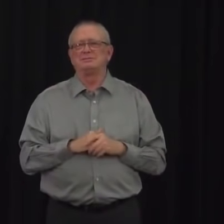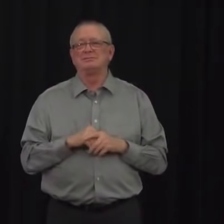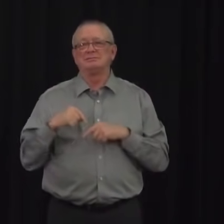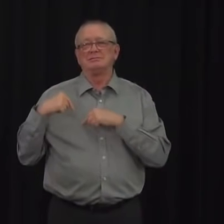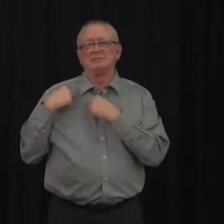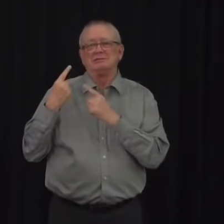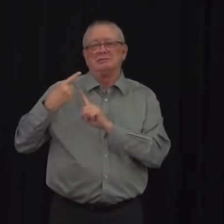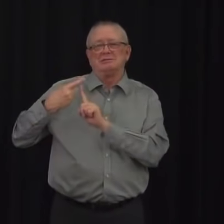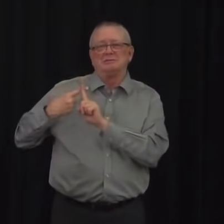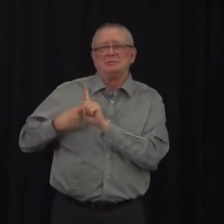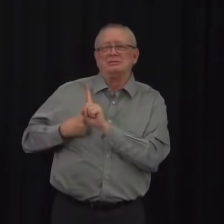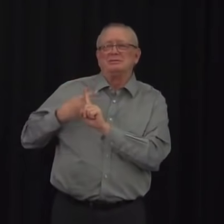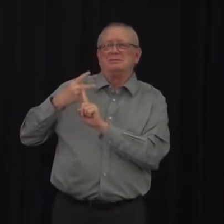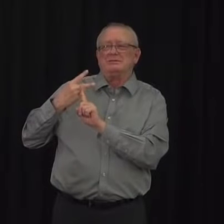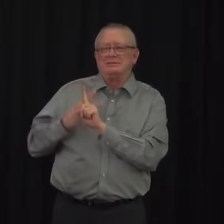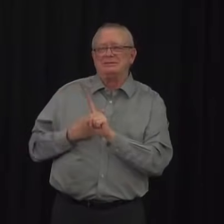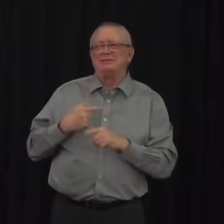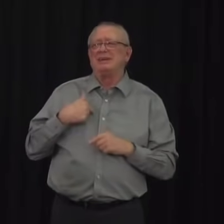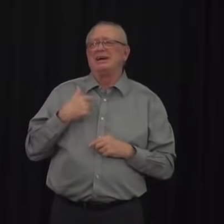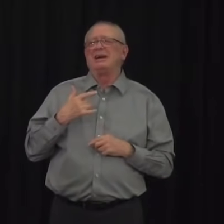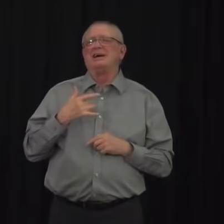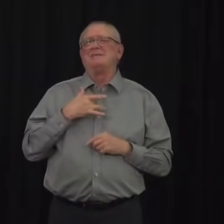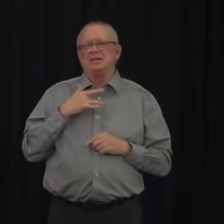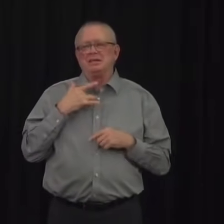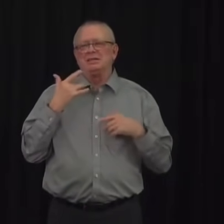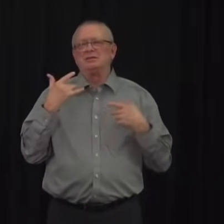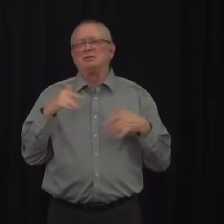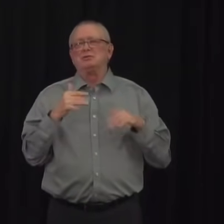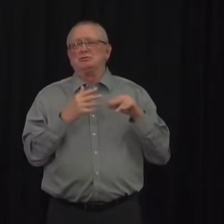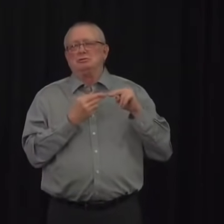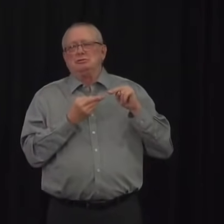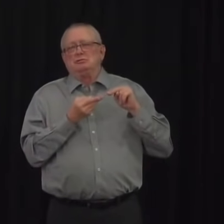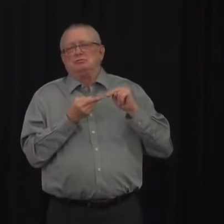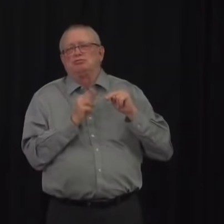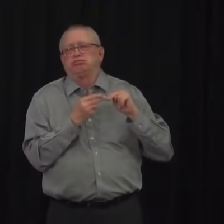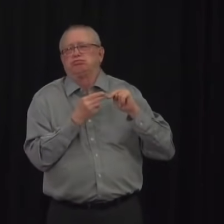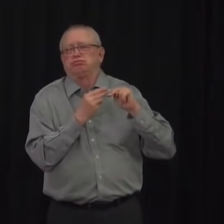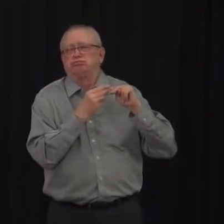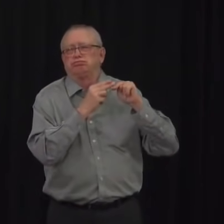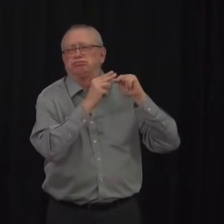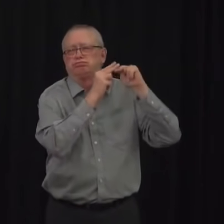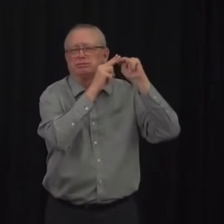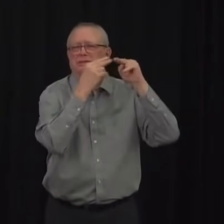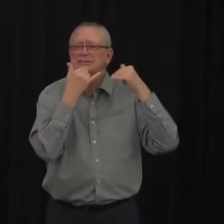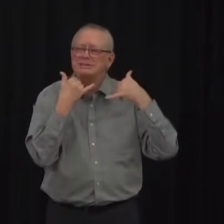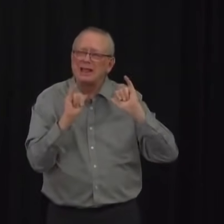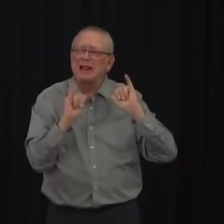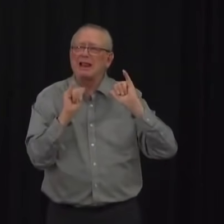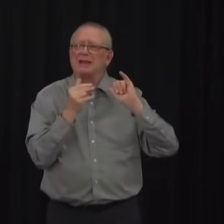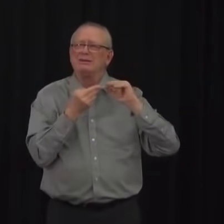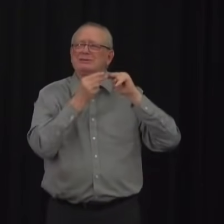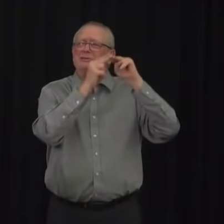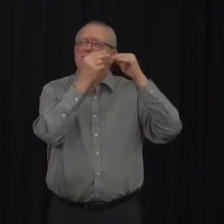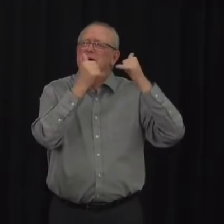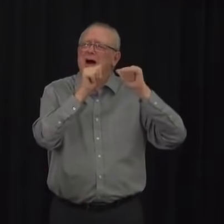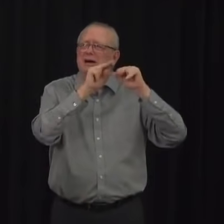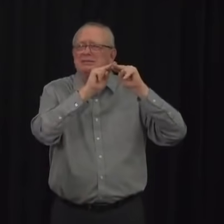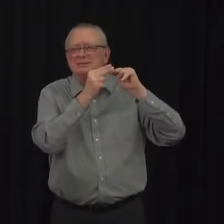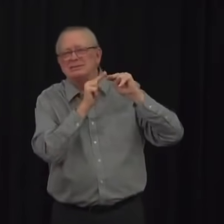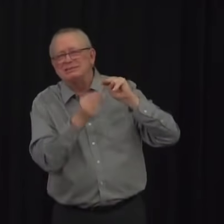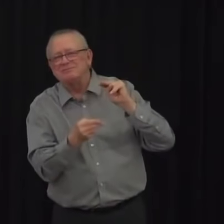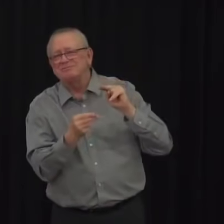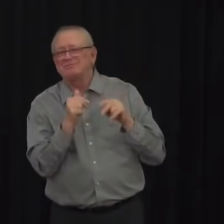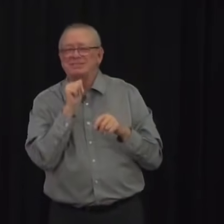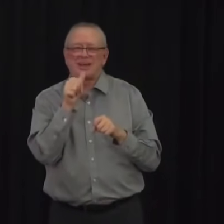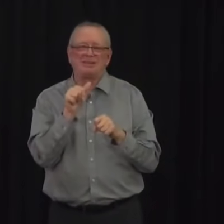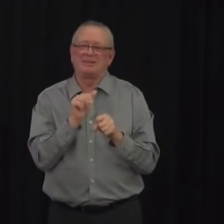somewhat slowed the growth, but they have not bent the curve as much as we need to. And we do need everyone to pull together to follow all